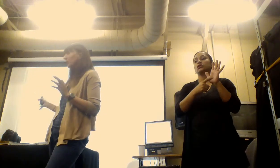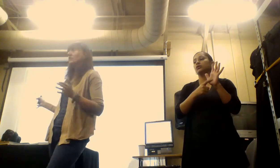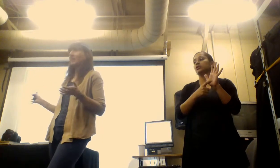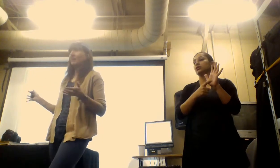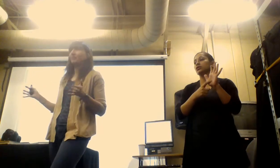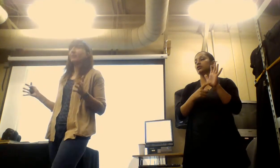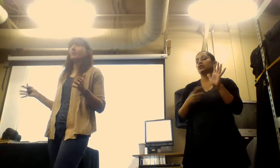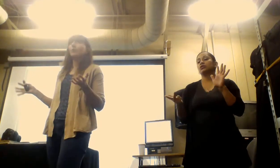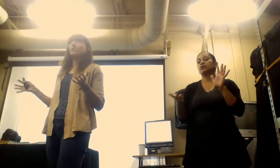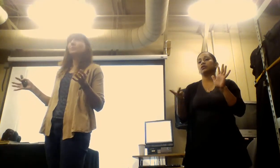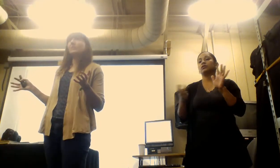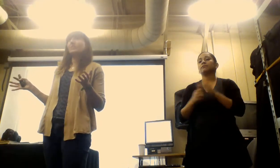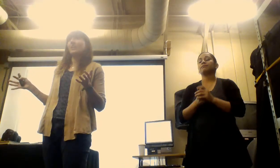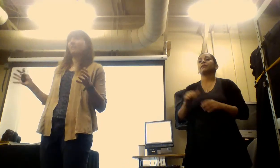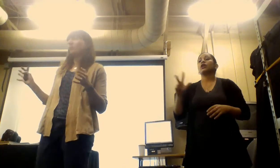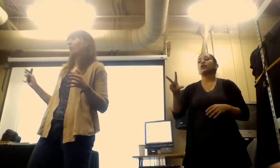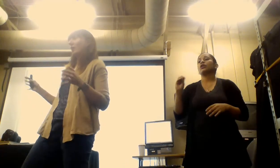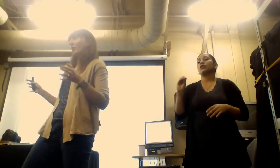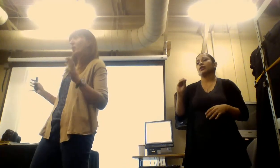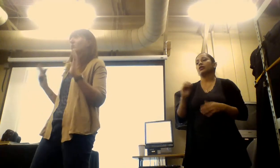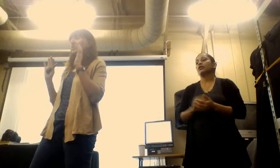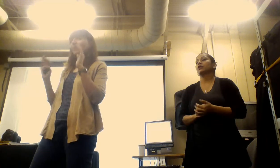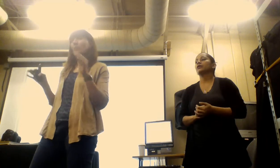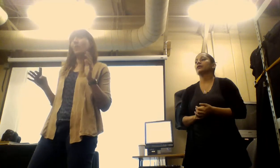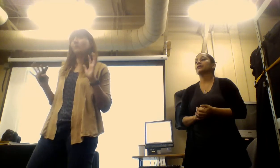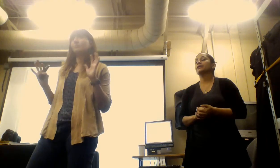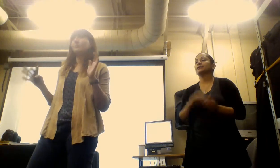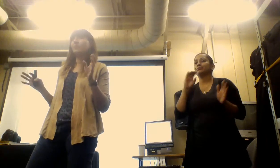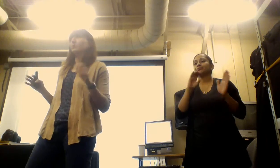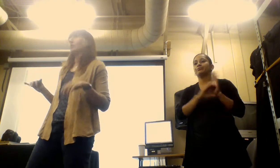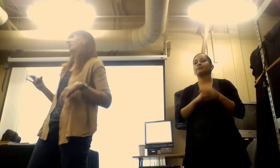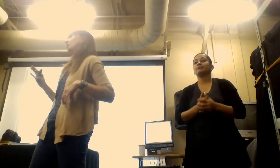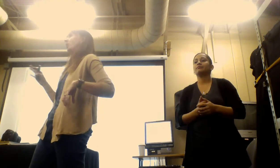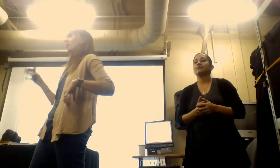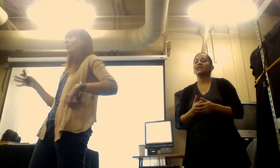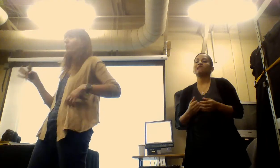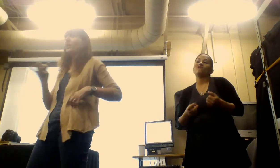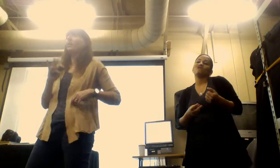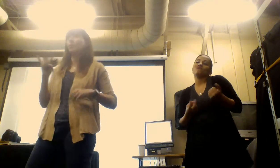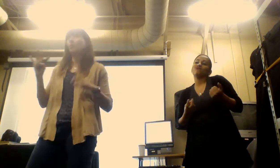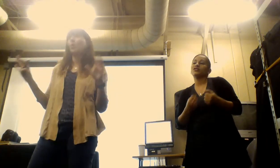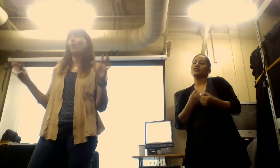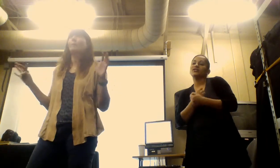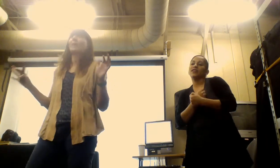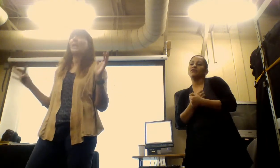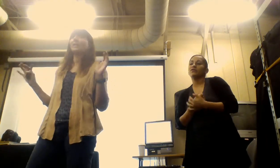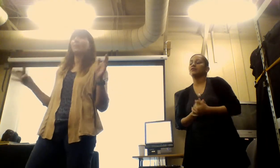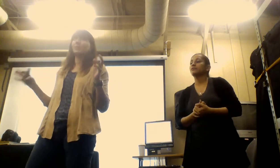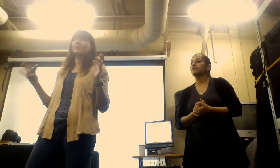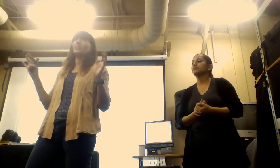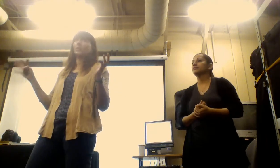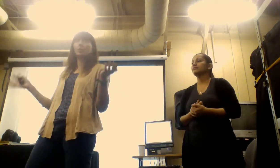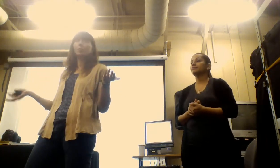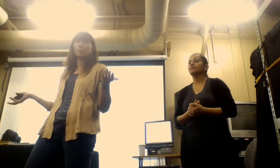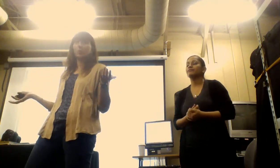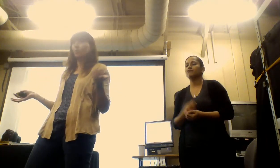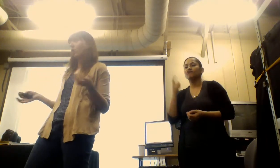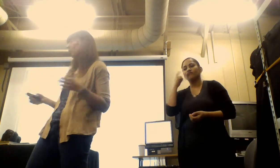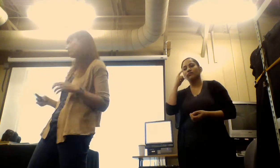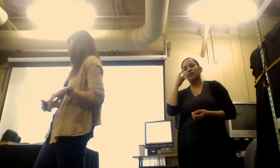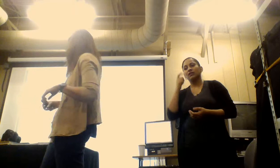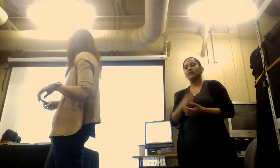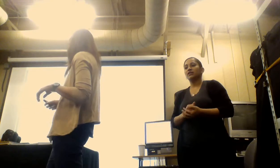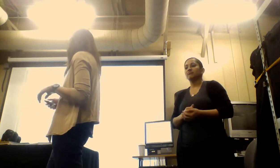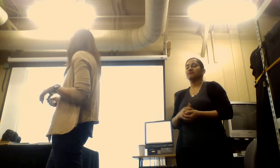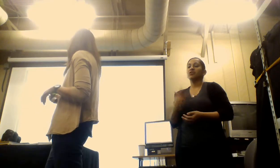It's a pretty safe, it's a pretty safe way to go. Just think about 10%. In 3, you go and pay and get printed and you put them on your